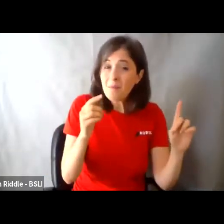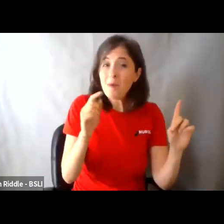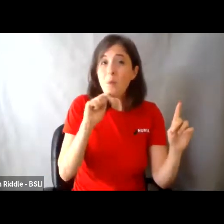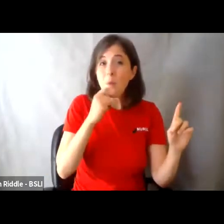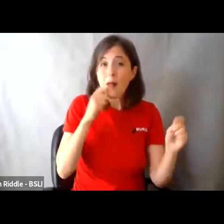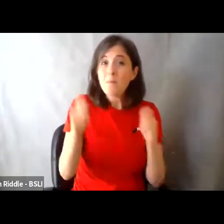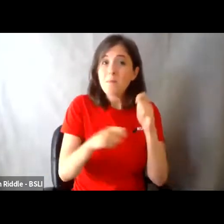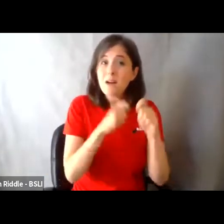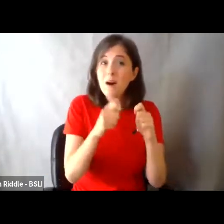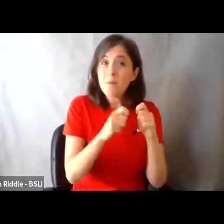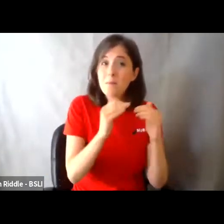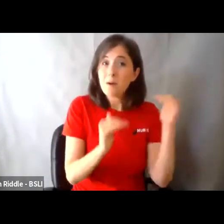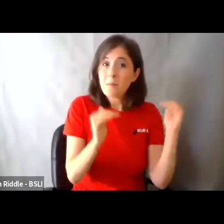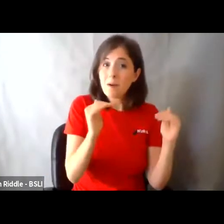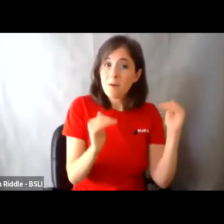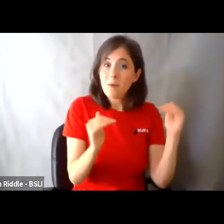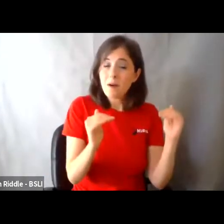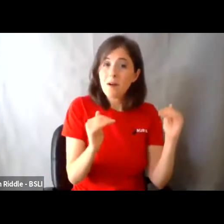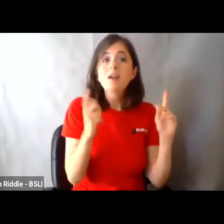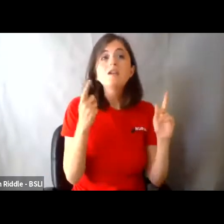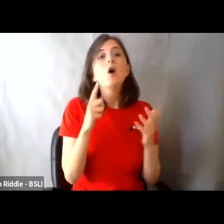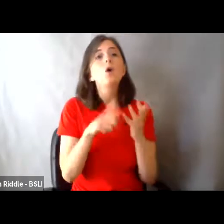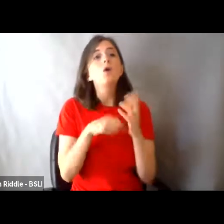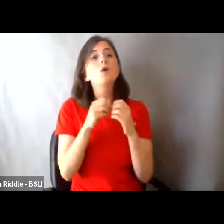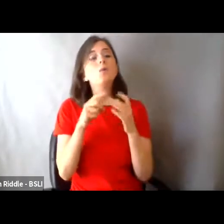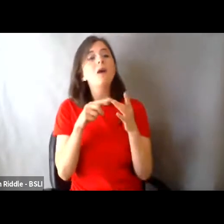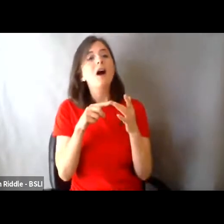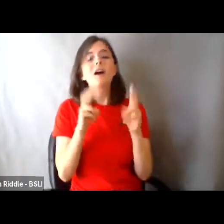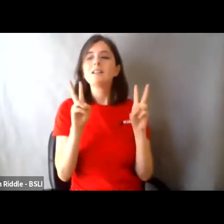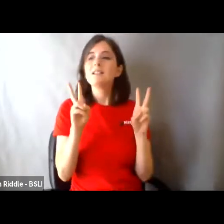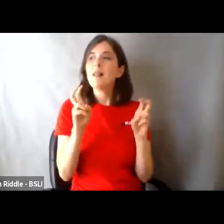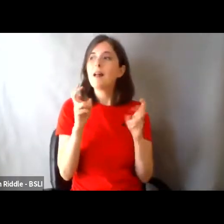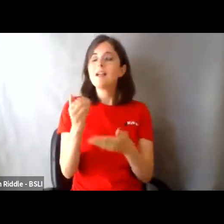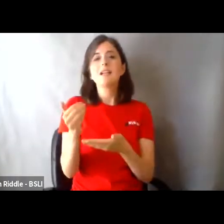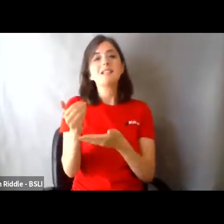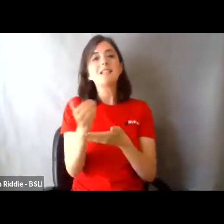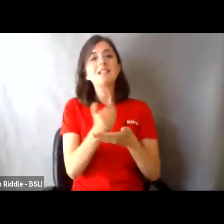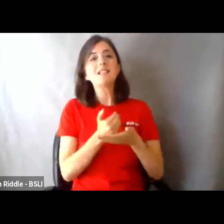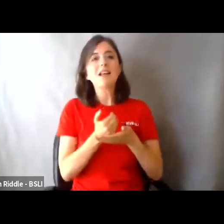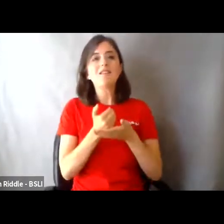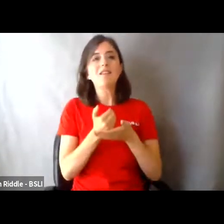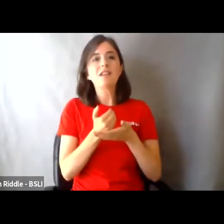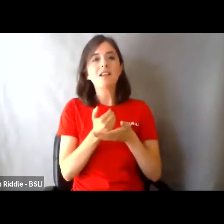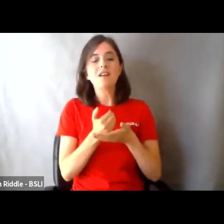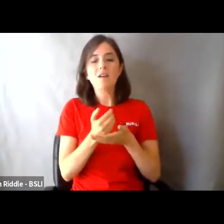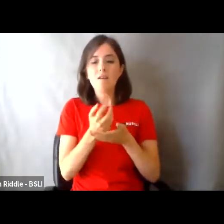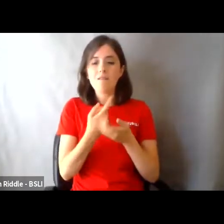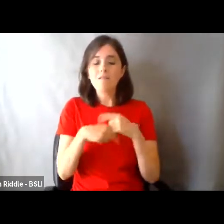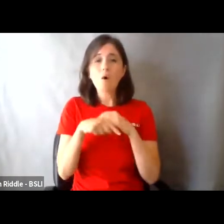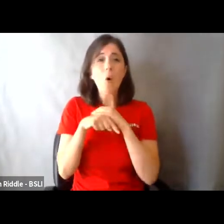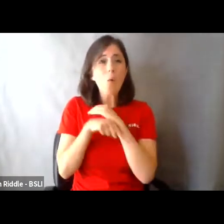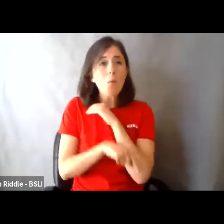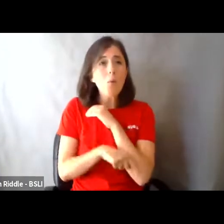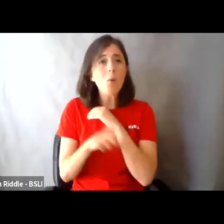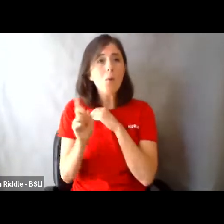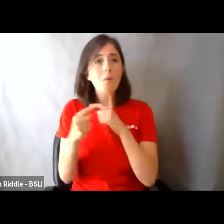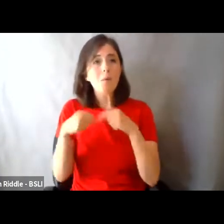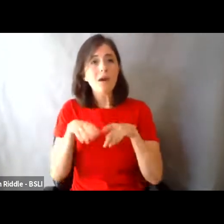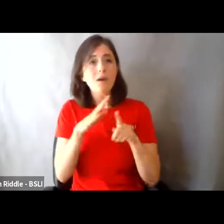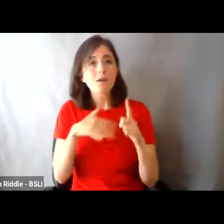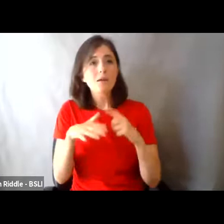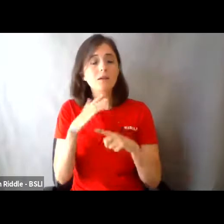our society. So that's some of the reasons why I think that it's a good thing. In terms of some